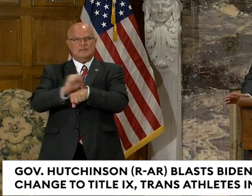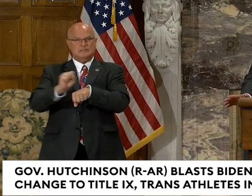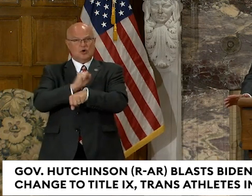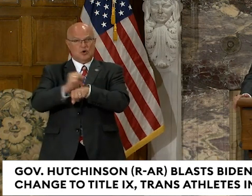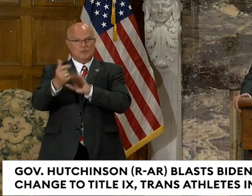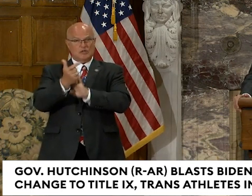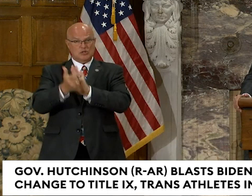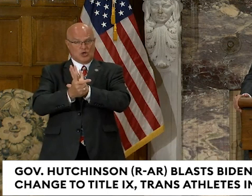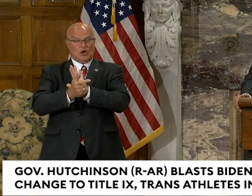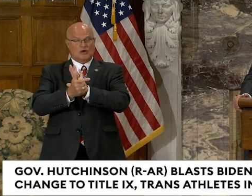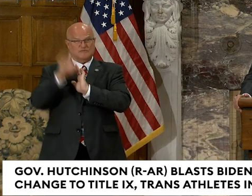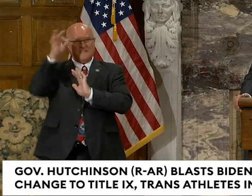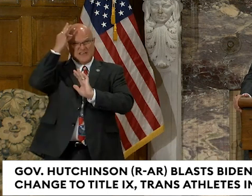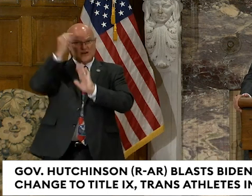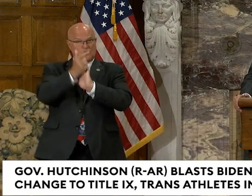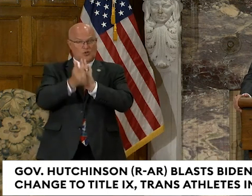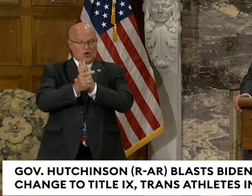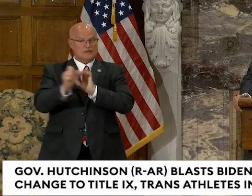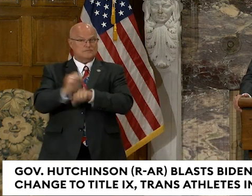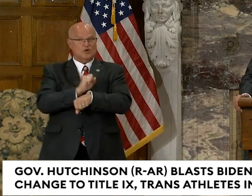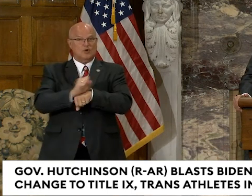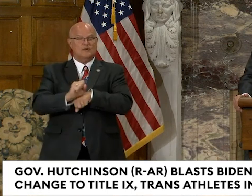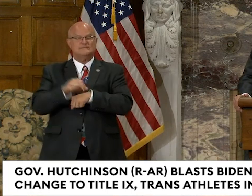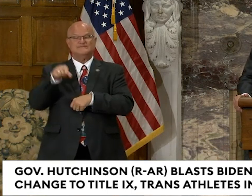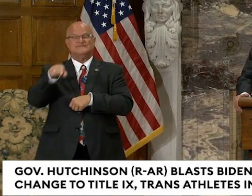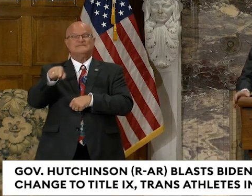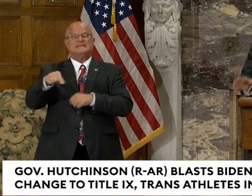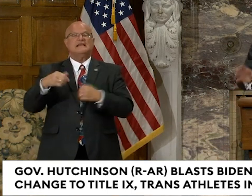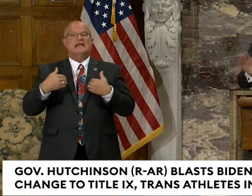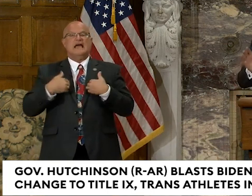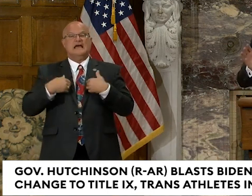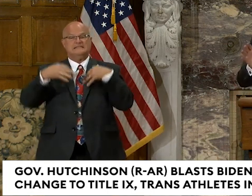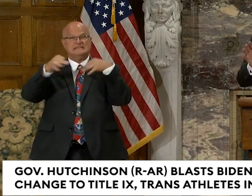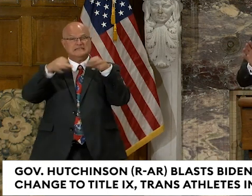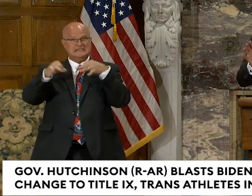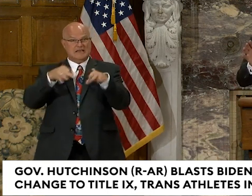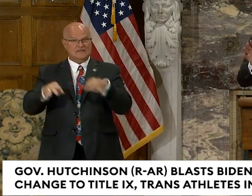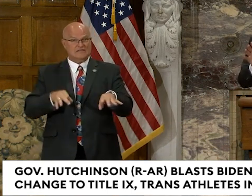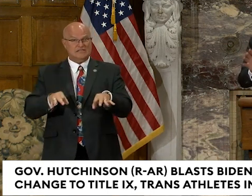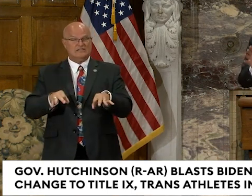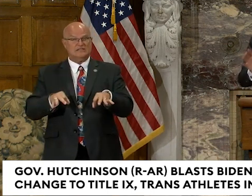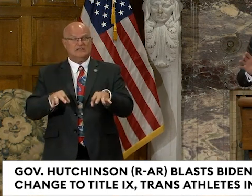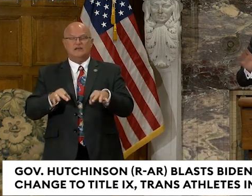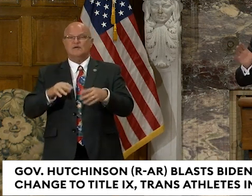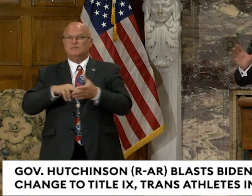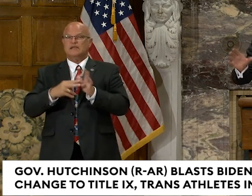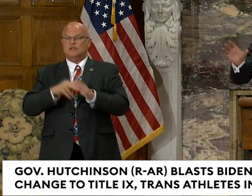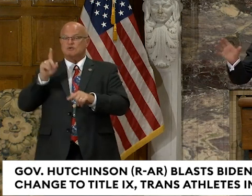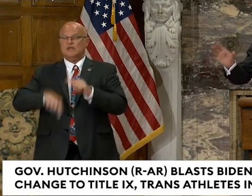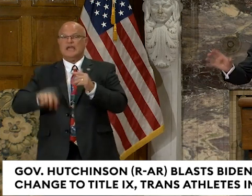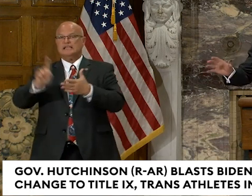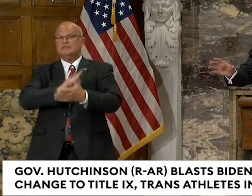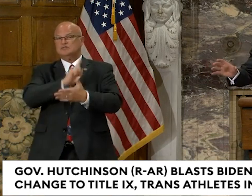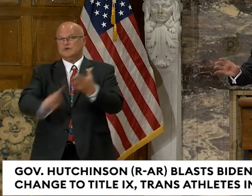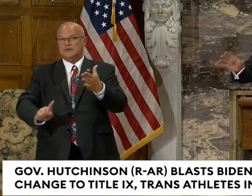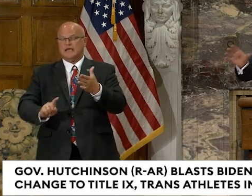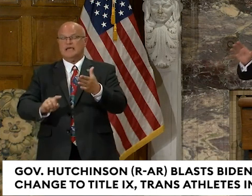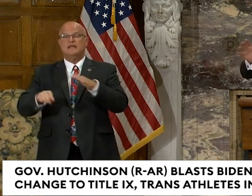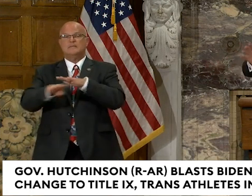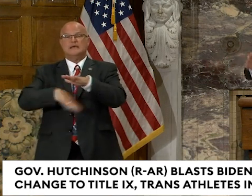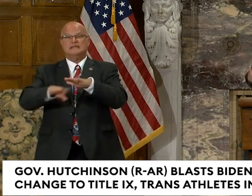law, employment federal law, it has a definition of you cannot discriminate on the basis of